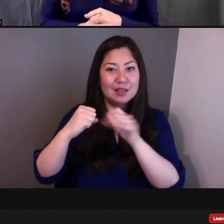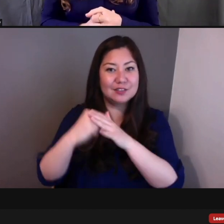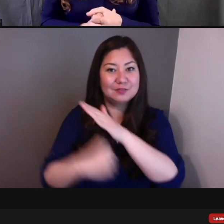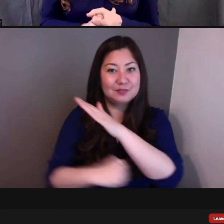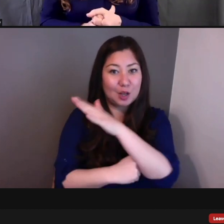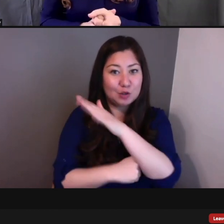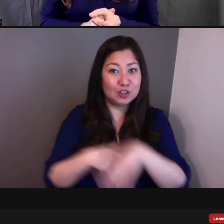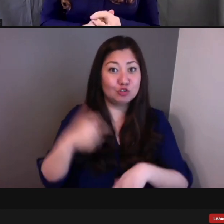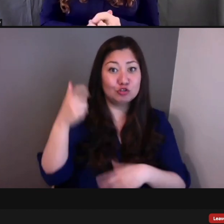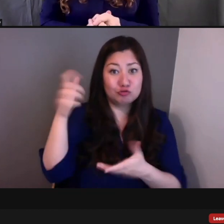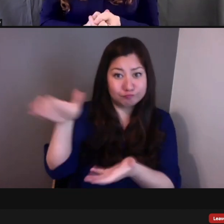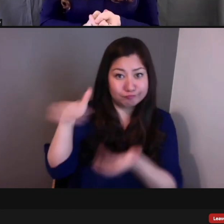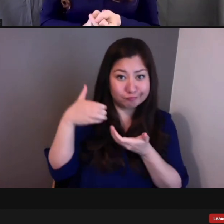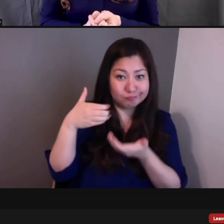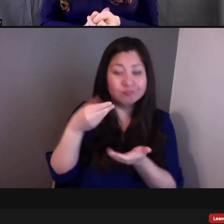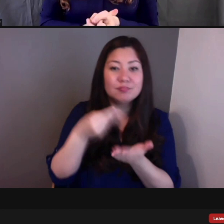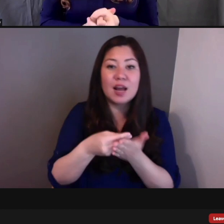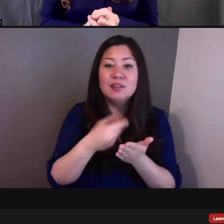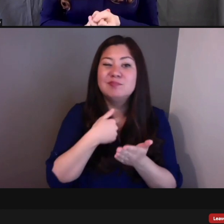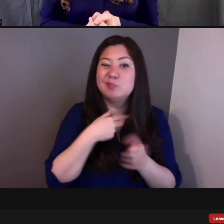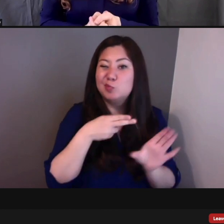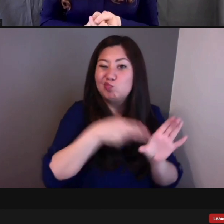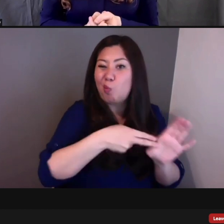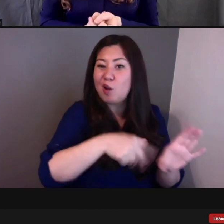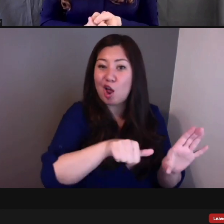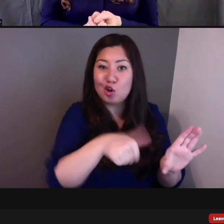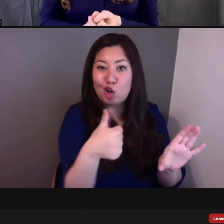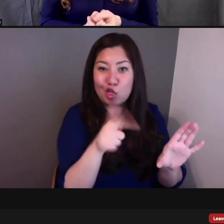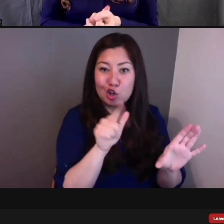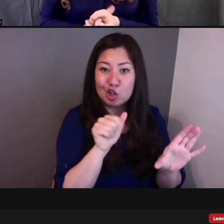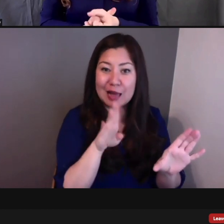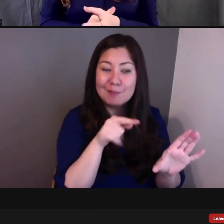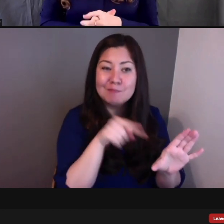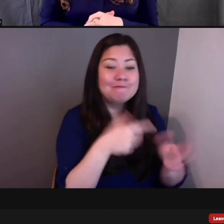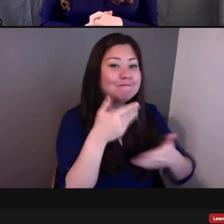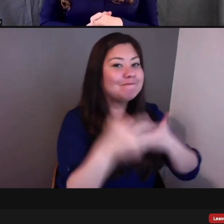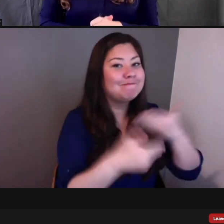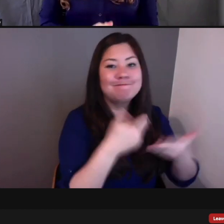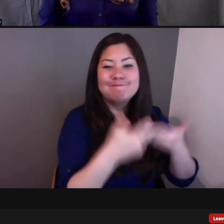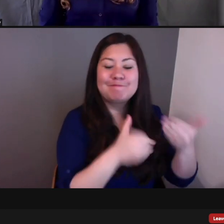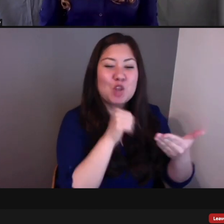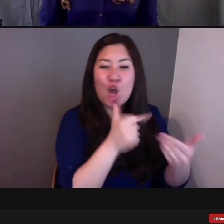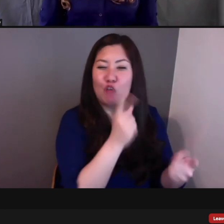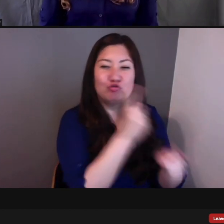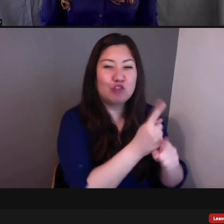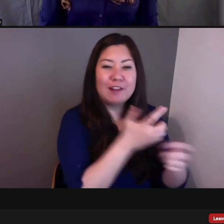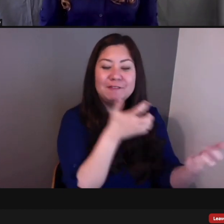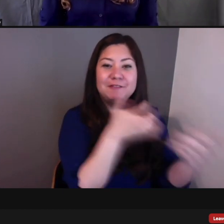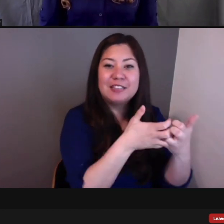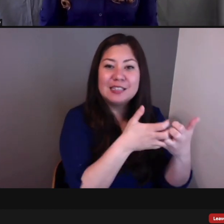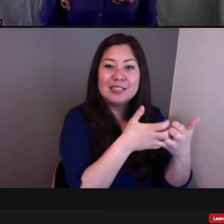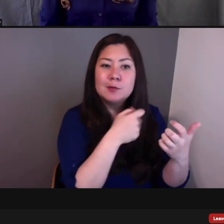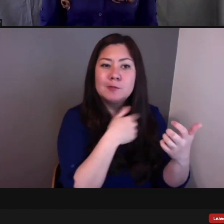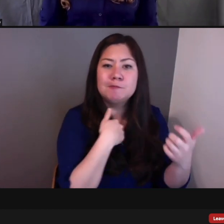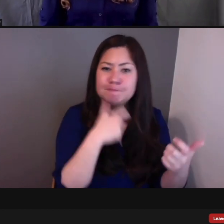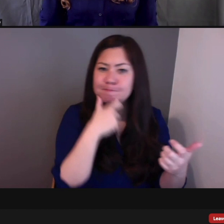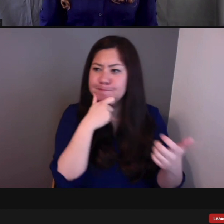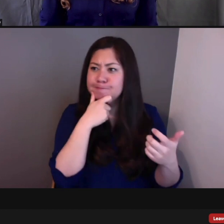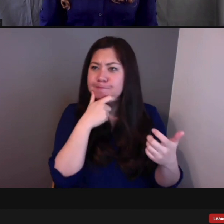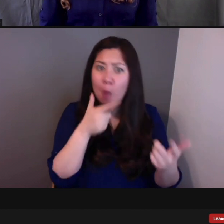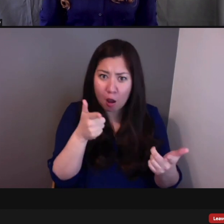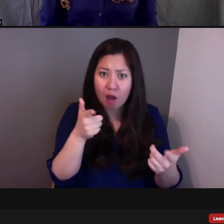go. They encouraged me to do so. So I applied and got a scholarship for that program. And I had a mentor at RIT,